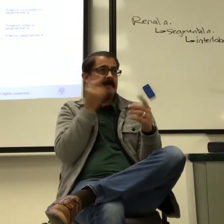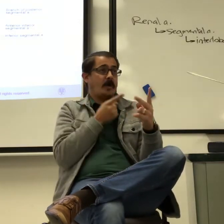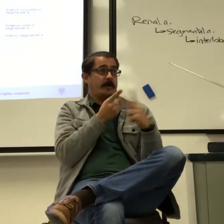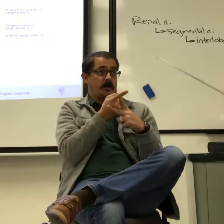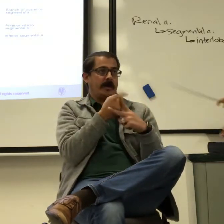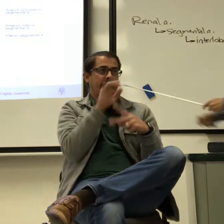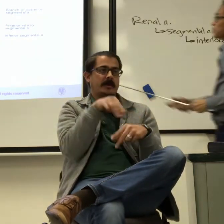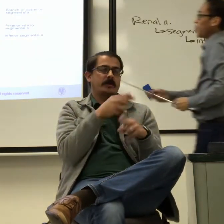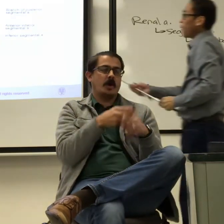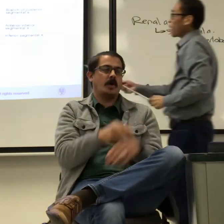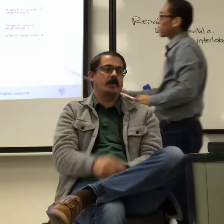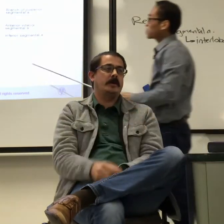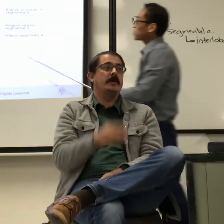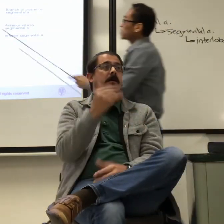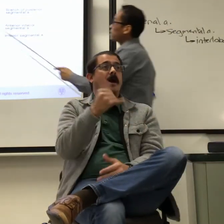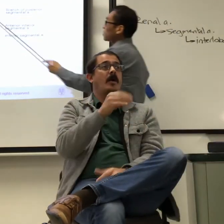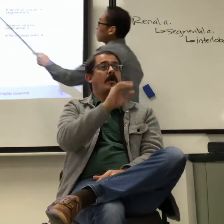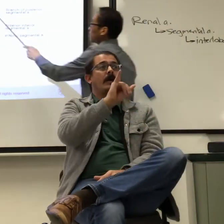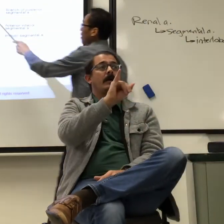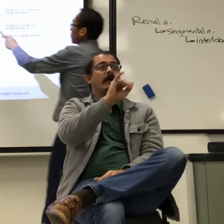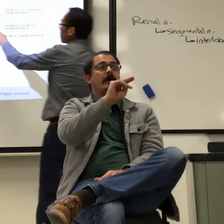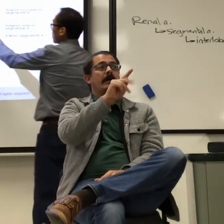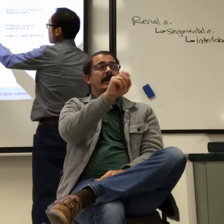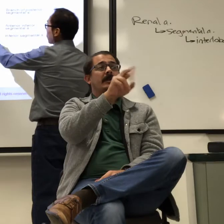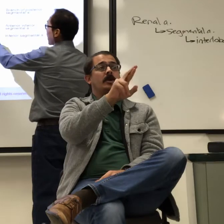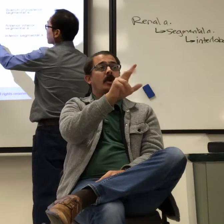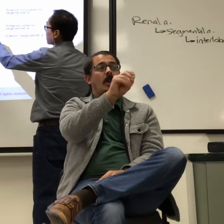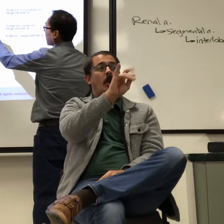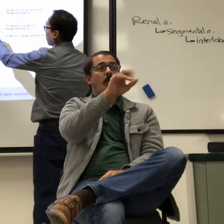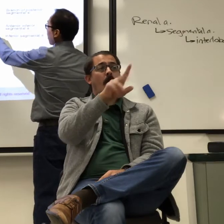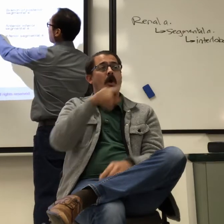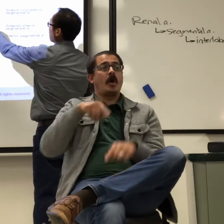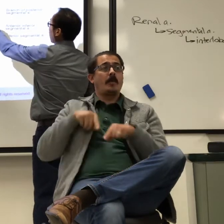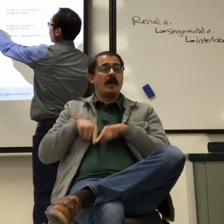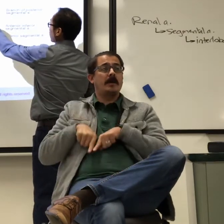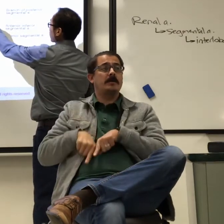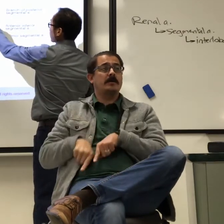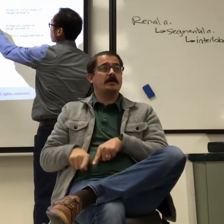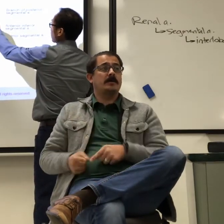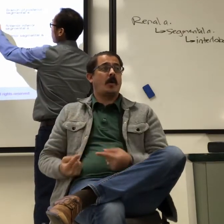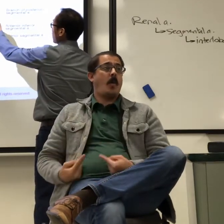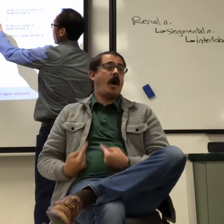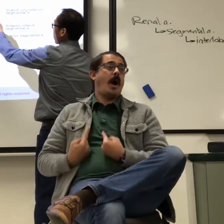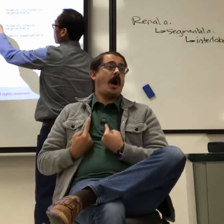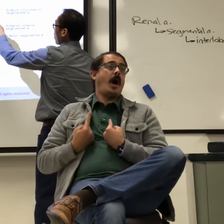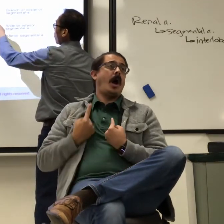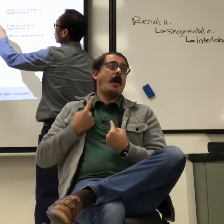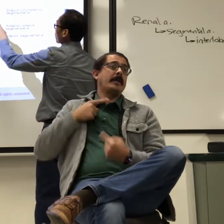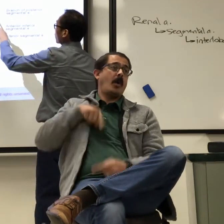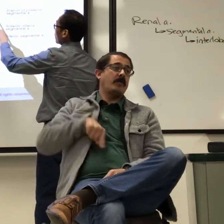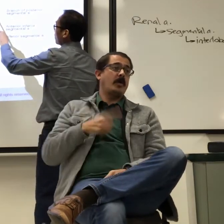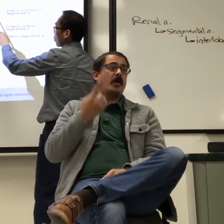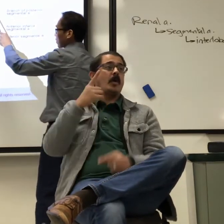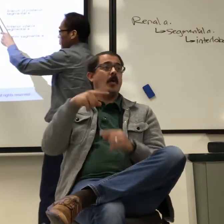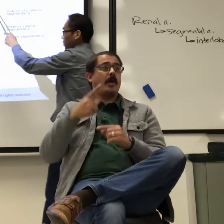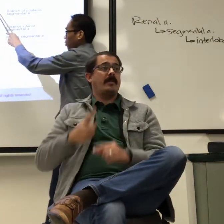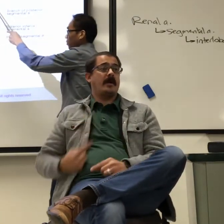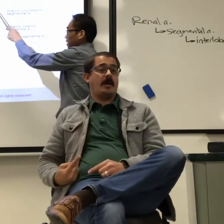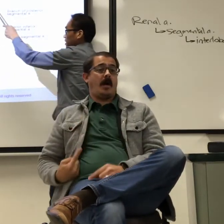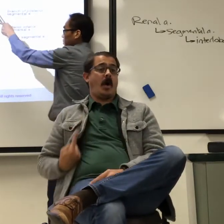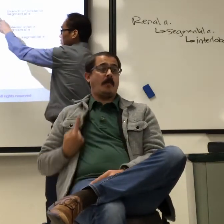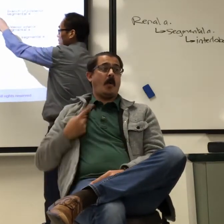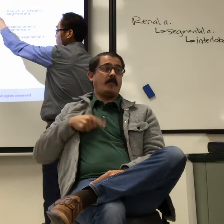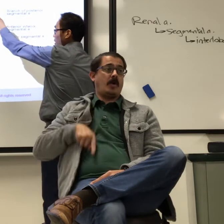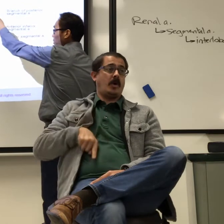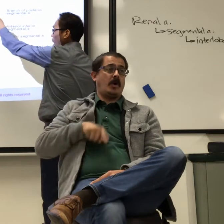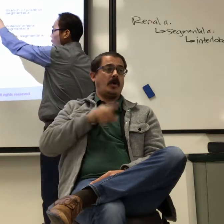Then let's follow the interlobars. They branch and they go up and over. When they arc over the border between